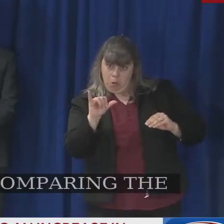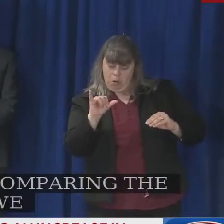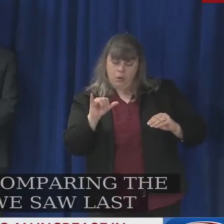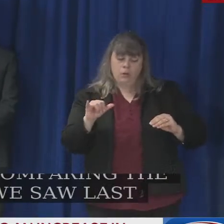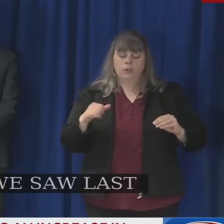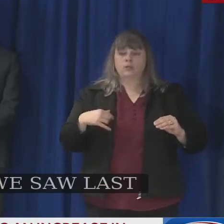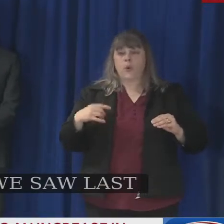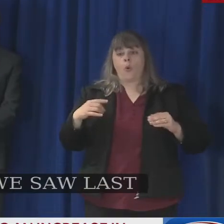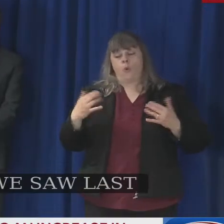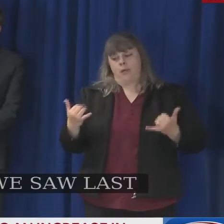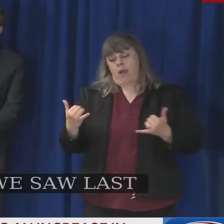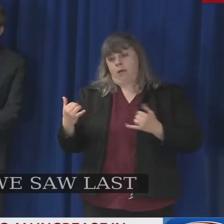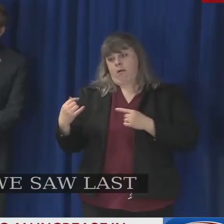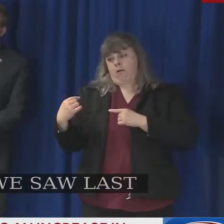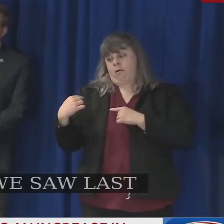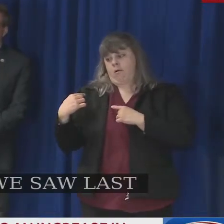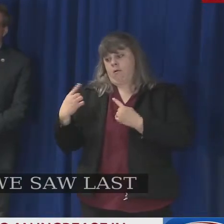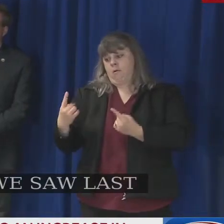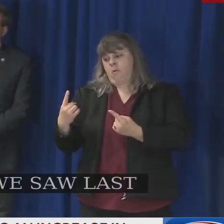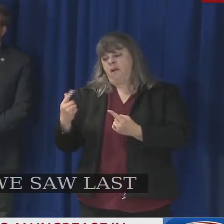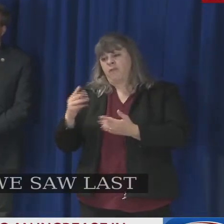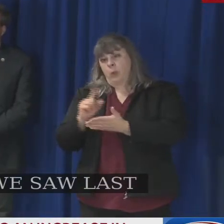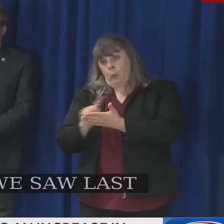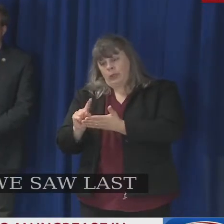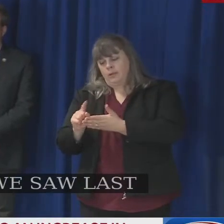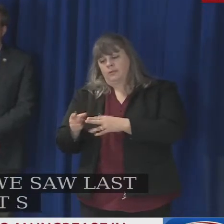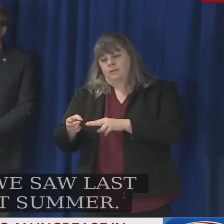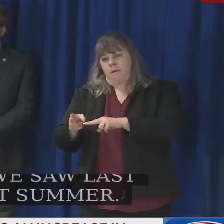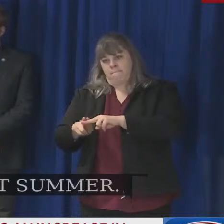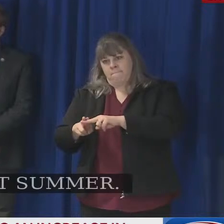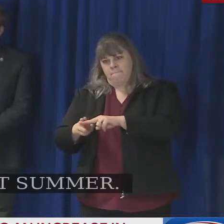increasing numbers now for a number of weeks. Now,